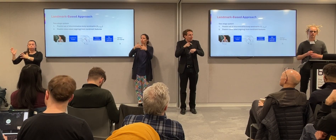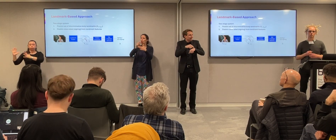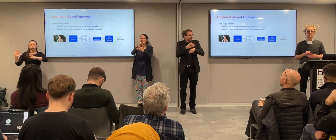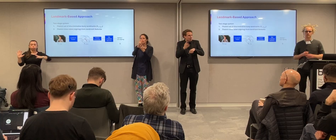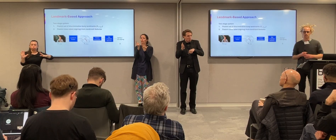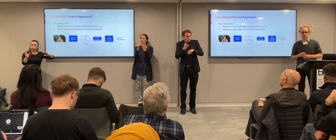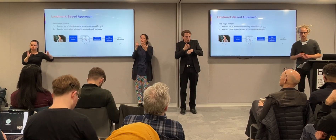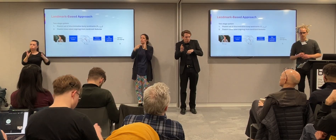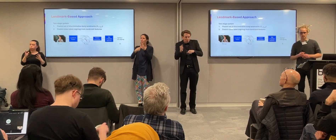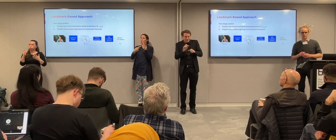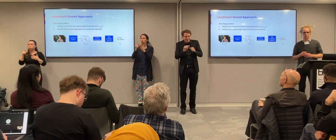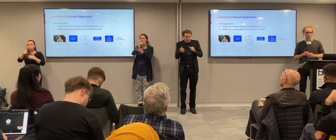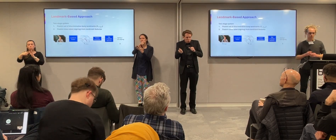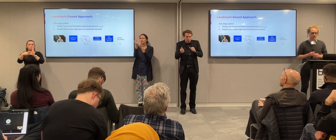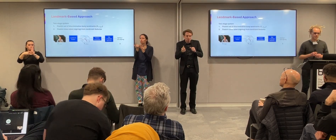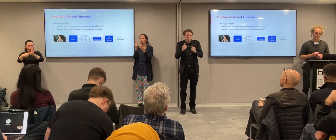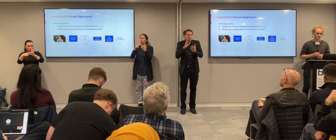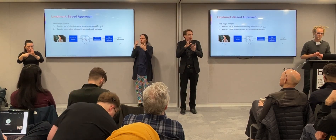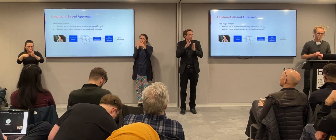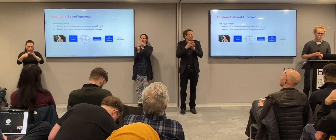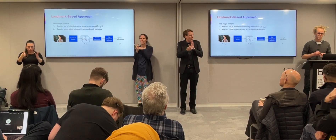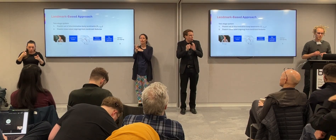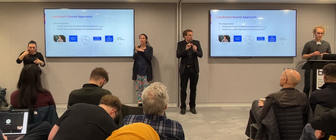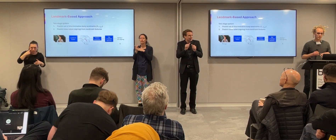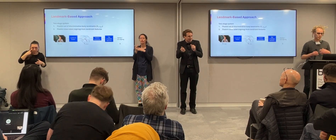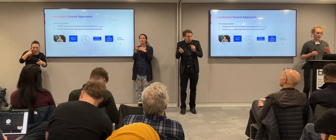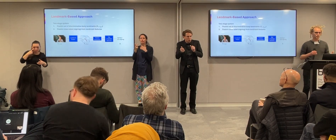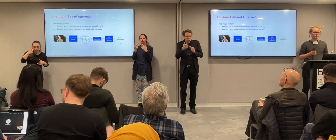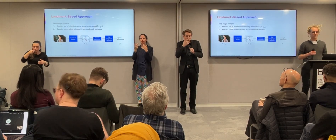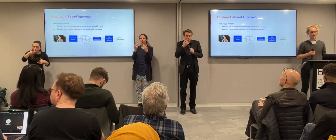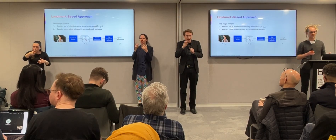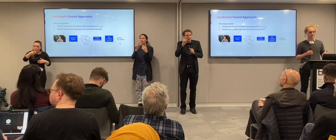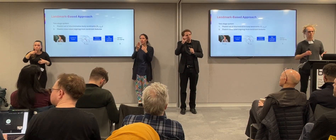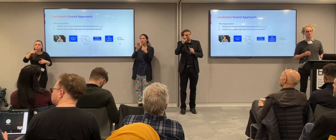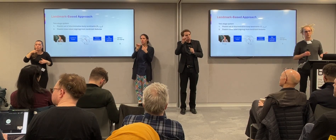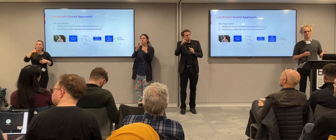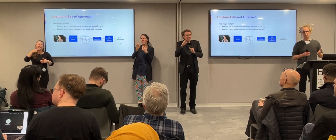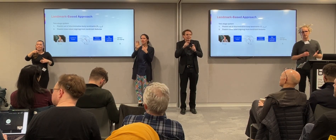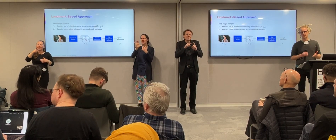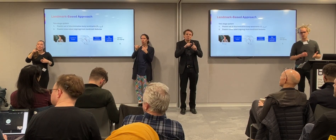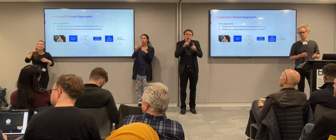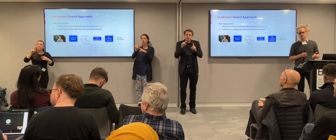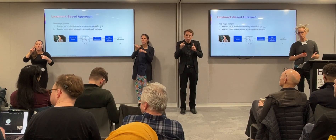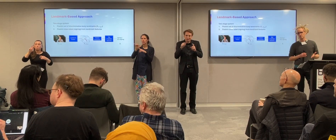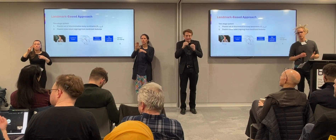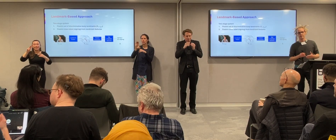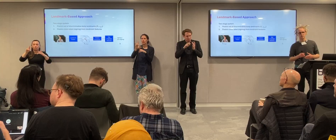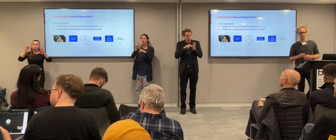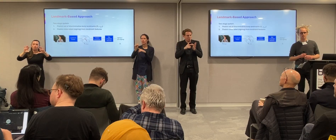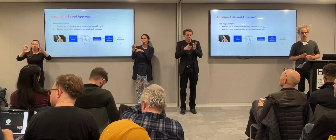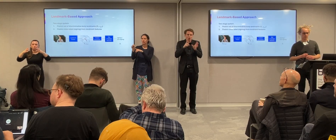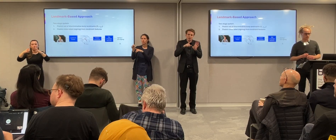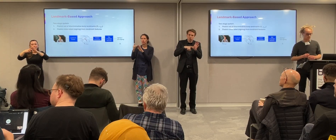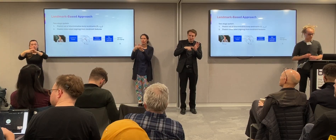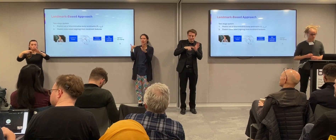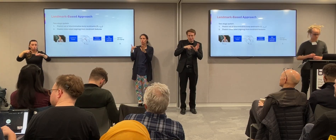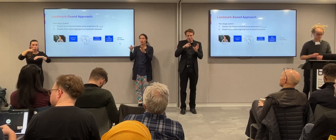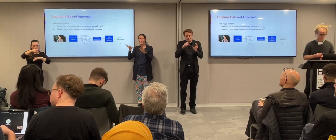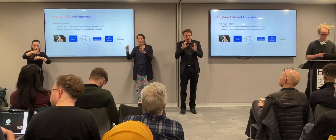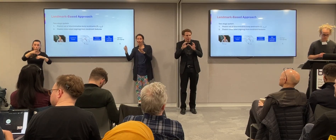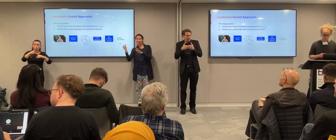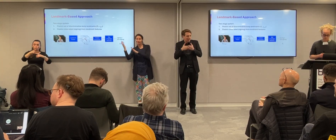the sequence to predict the binary class label of is someone signing or is someone not